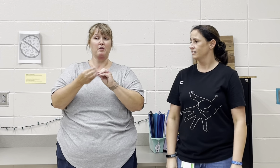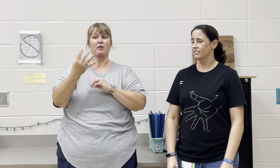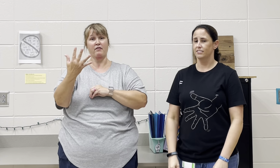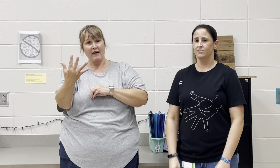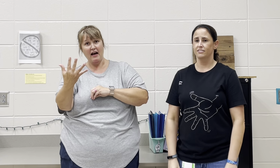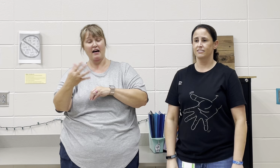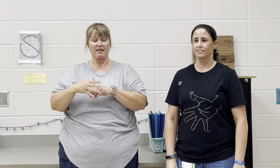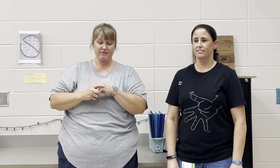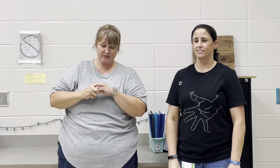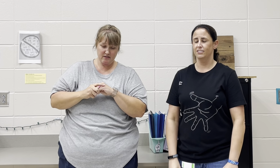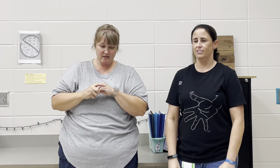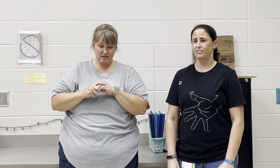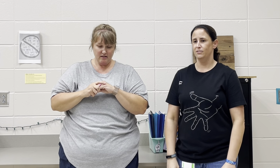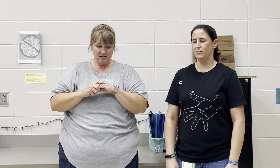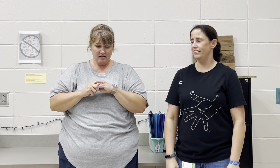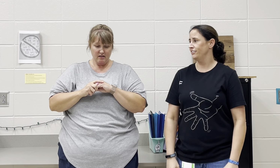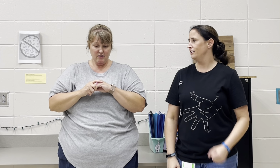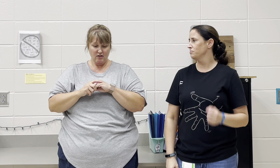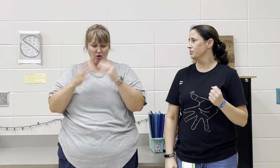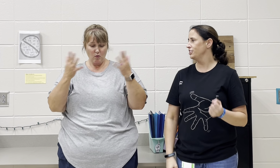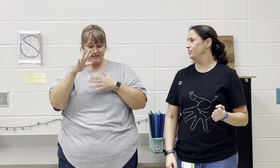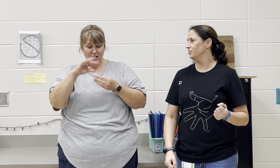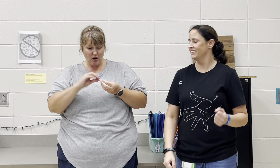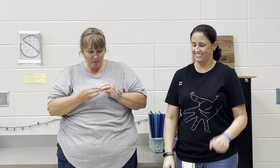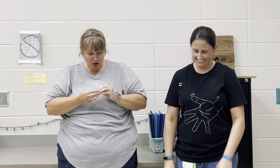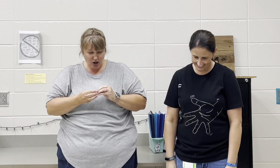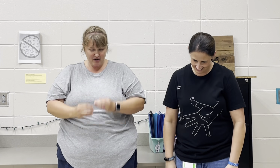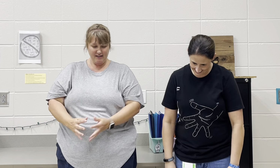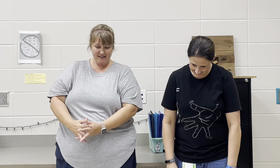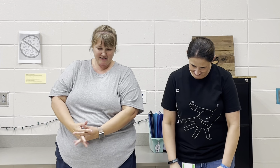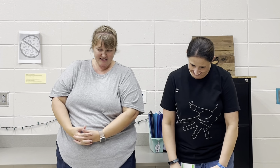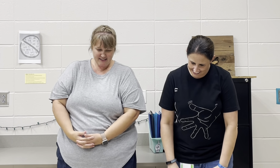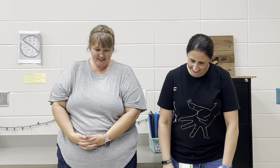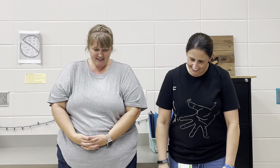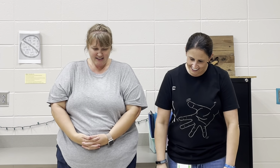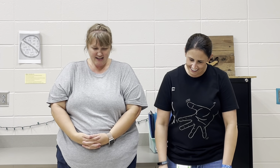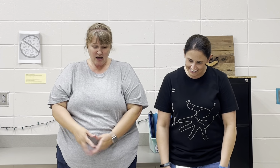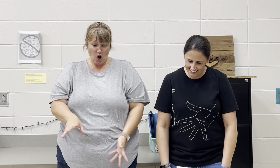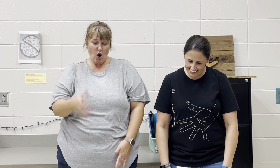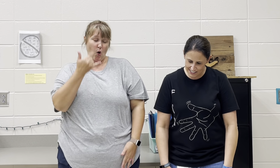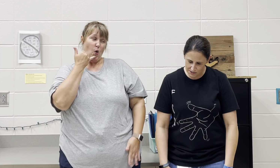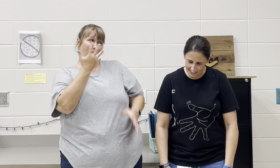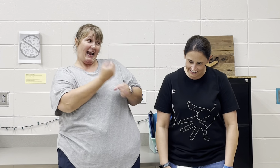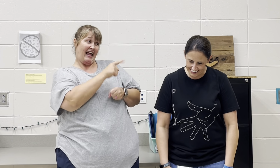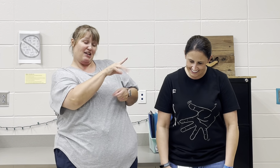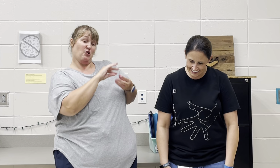number 5. We're number Or 2. what's your number? Next one.